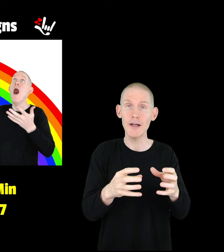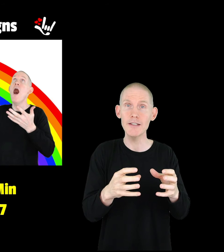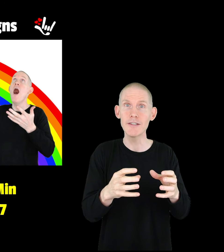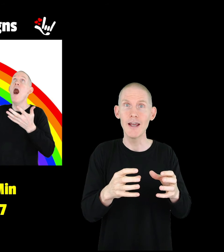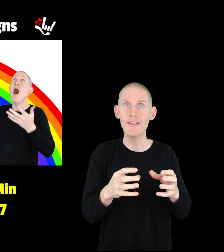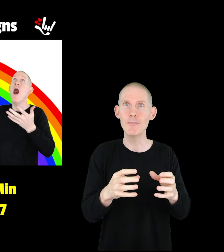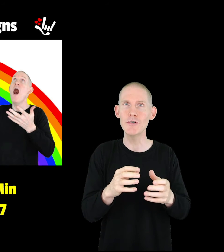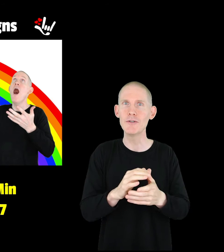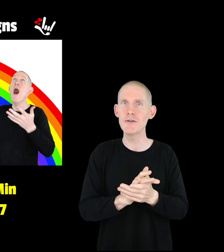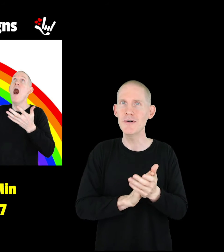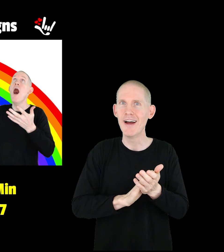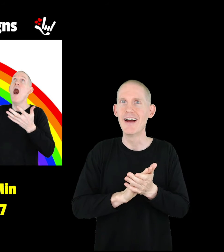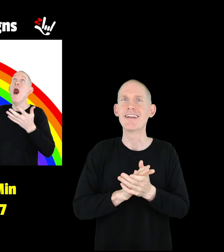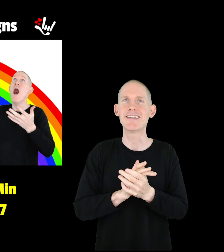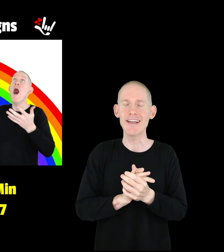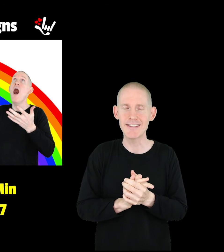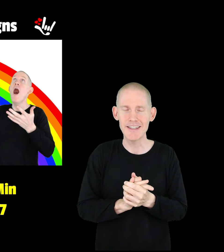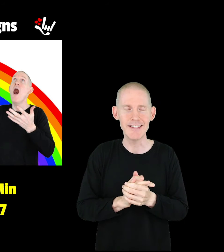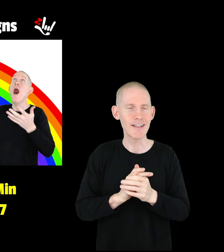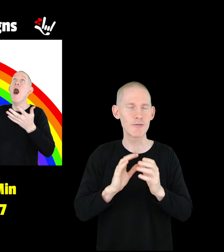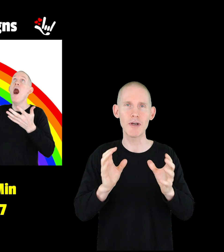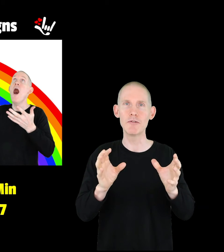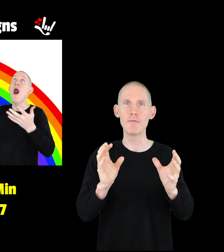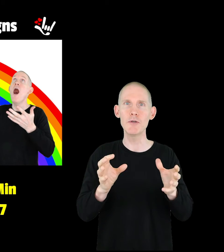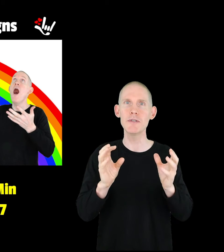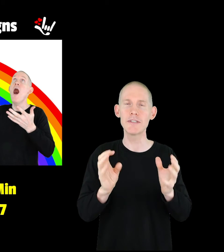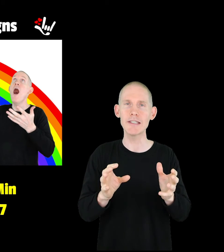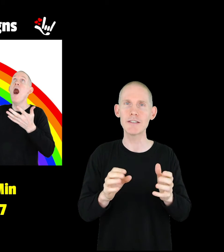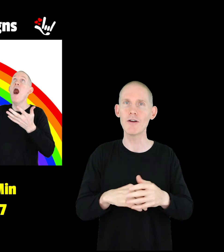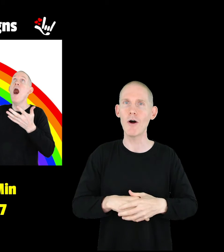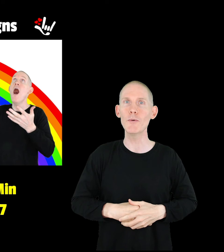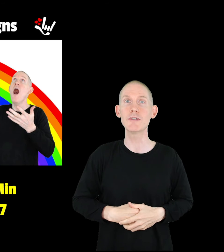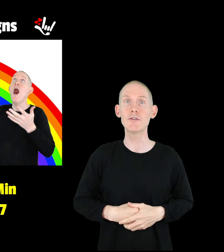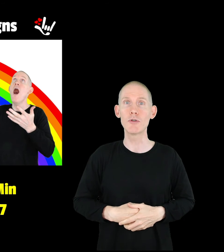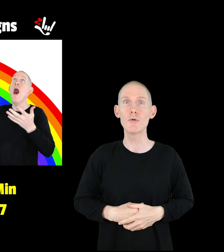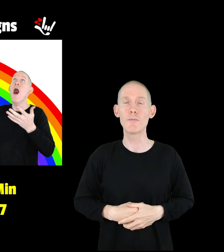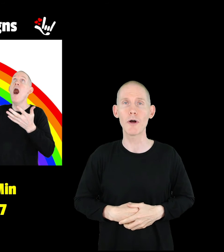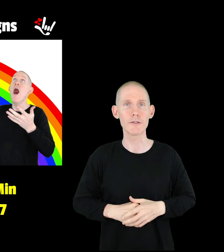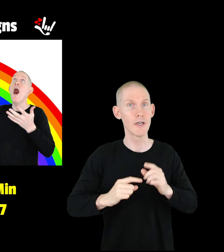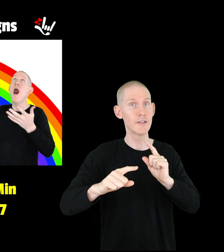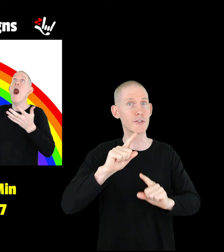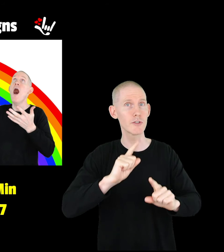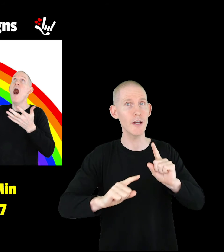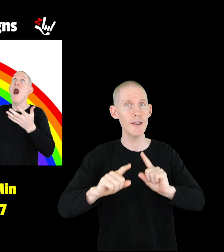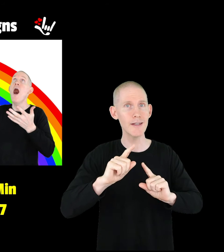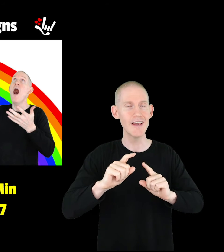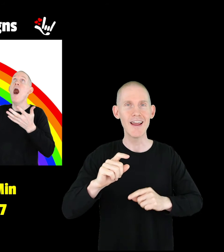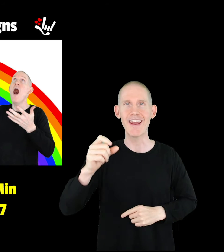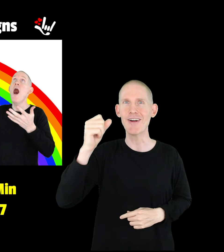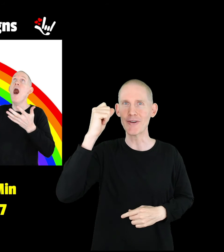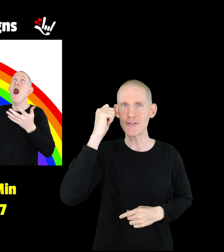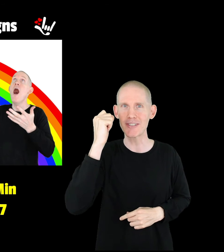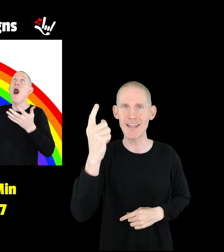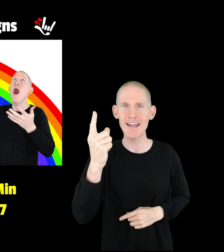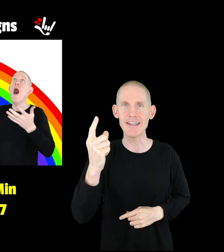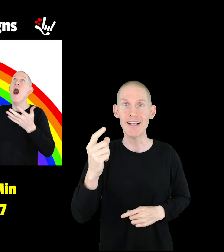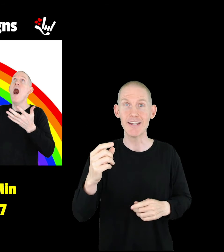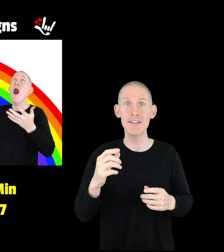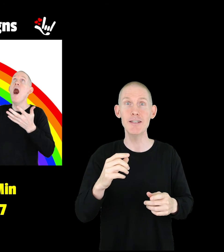signs, and then we do testing. That's right. Review and testing always in two parts, signing and understanding. You need to be